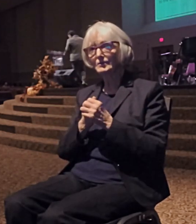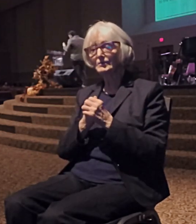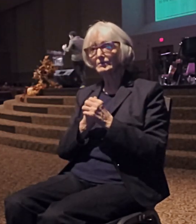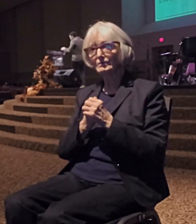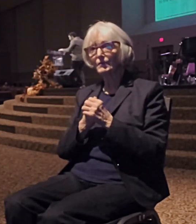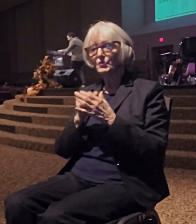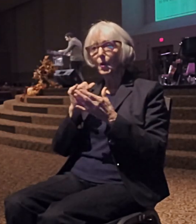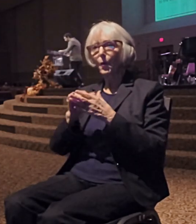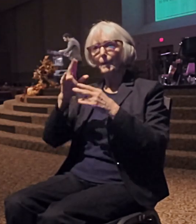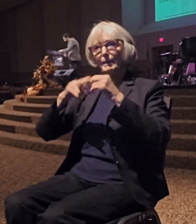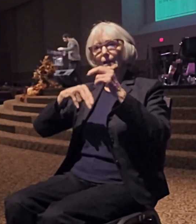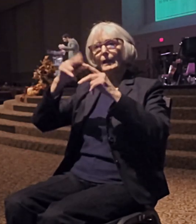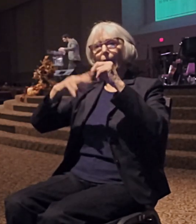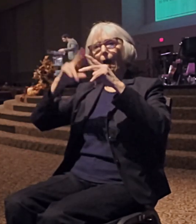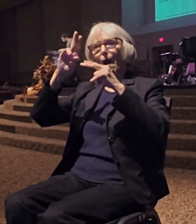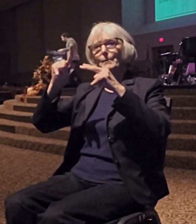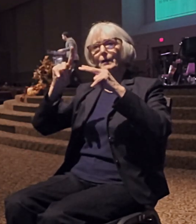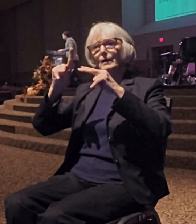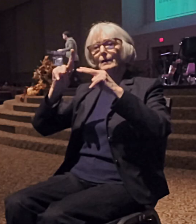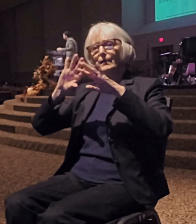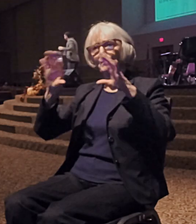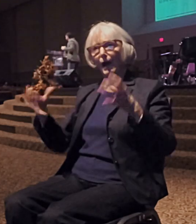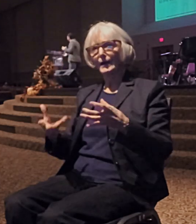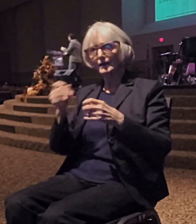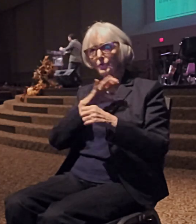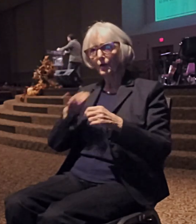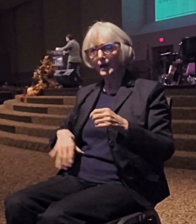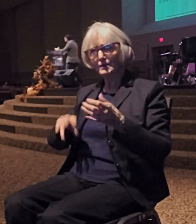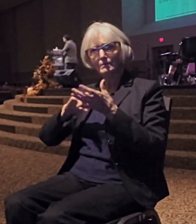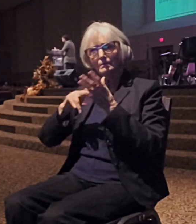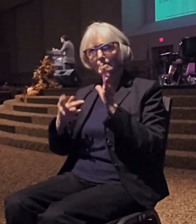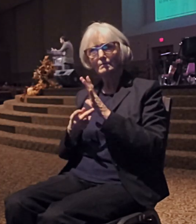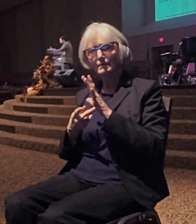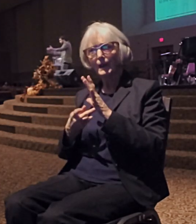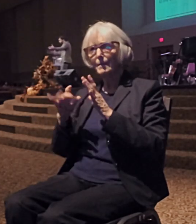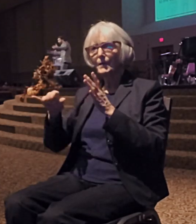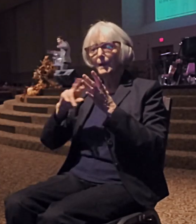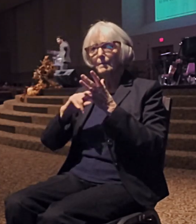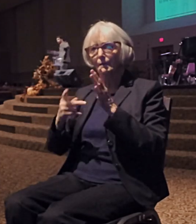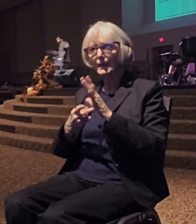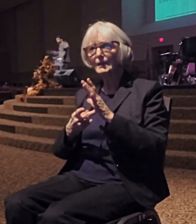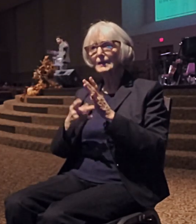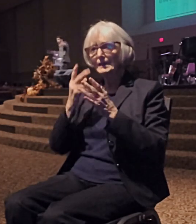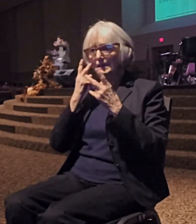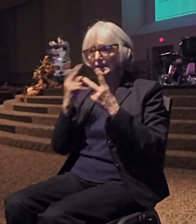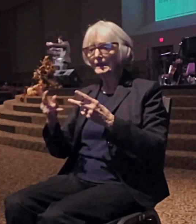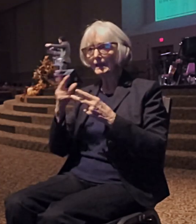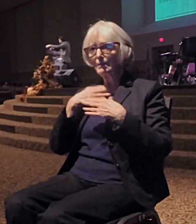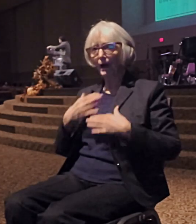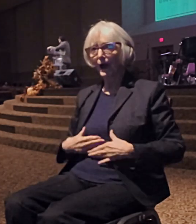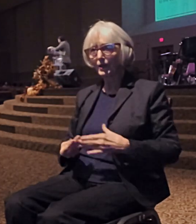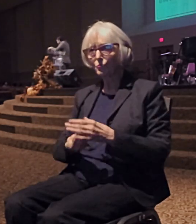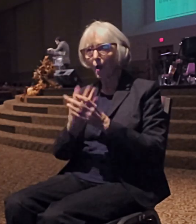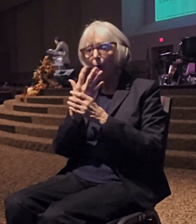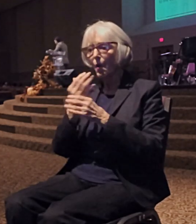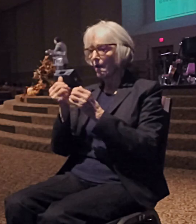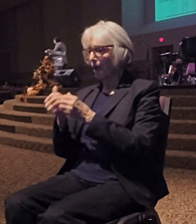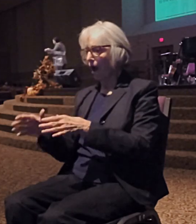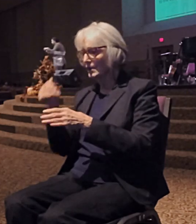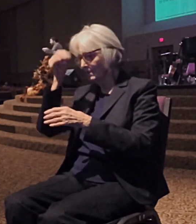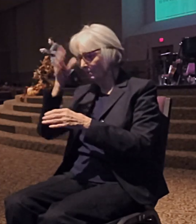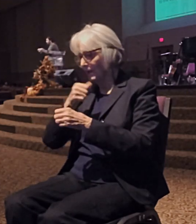Well, what does building up the body of Christ look like? What do we? Well, certainly that implies seeing the body grow, lost men and women get saved.